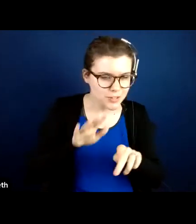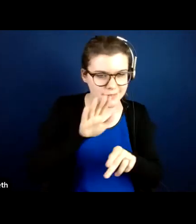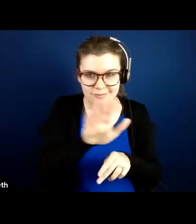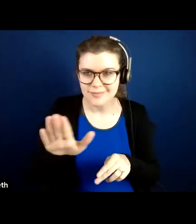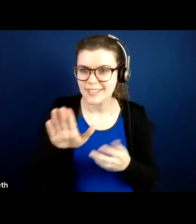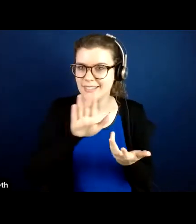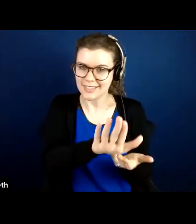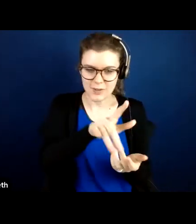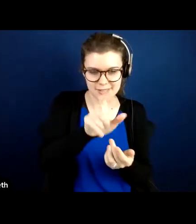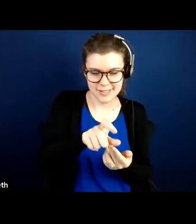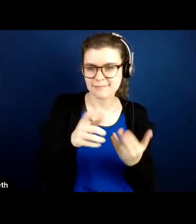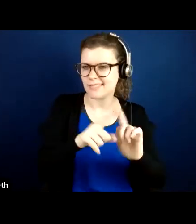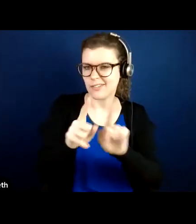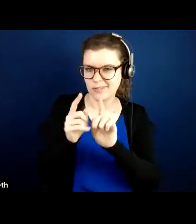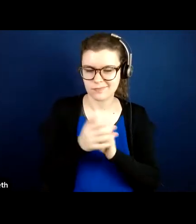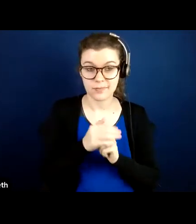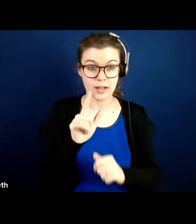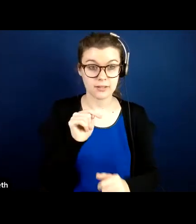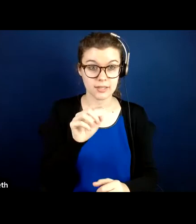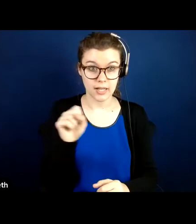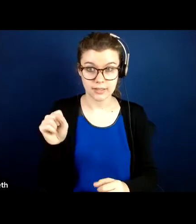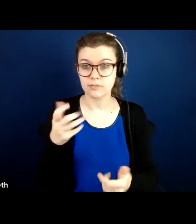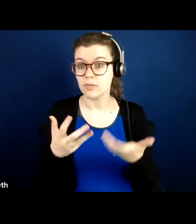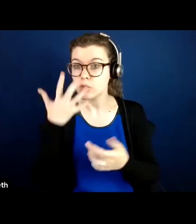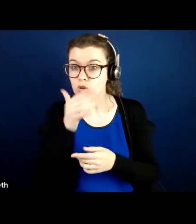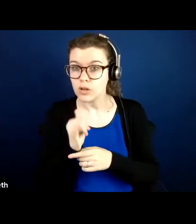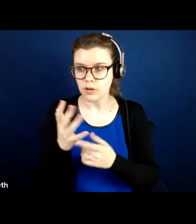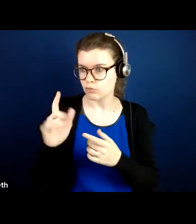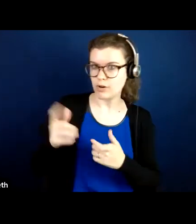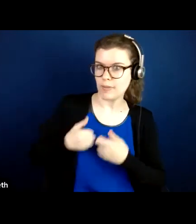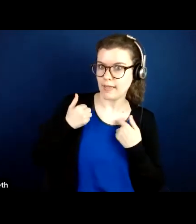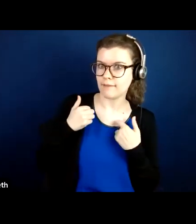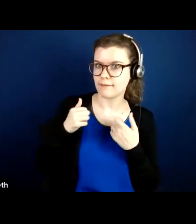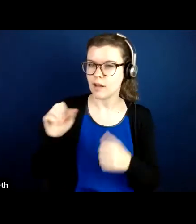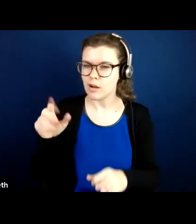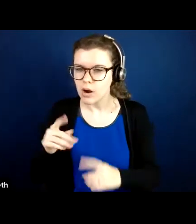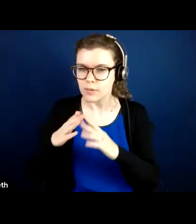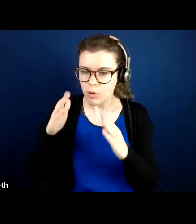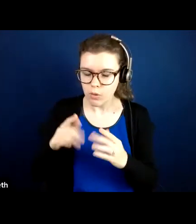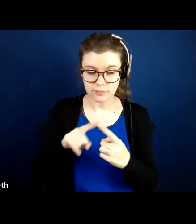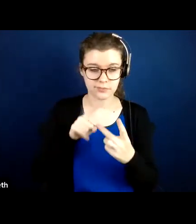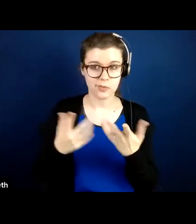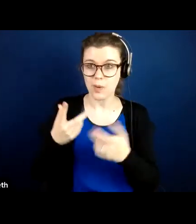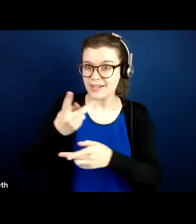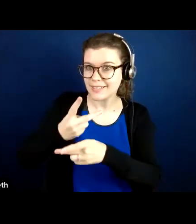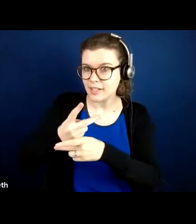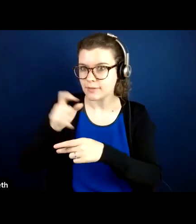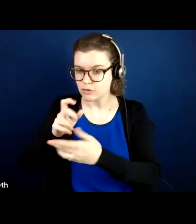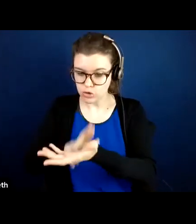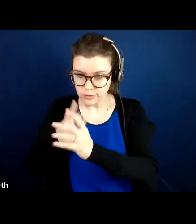of needs. LTSS could be housing, could be in-home care,